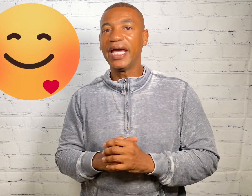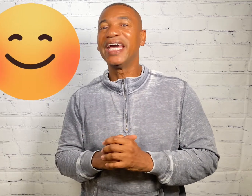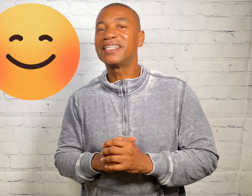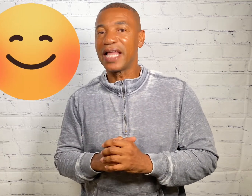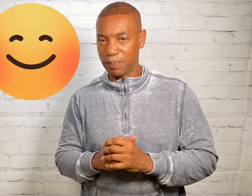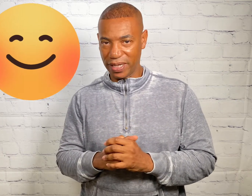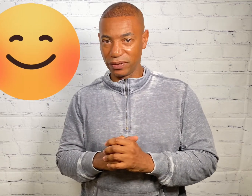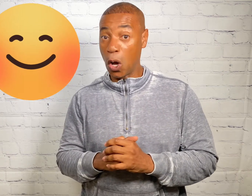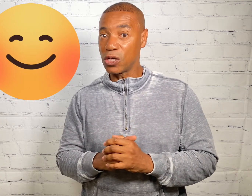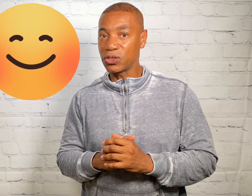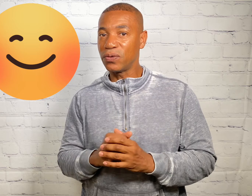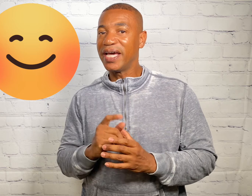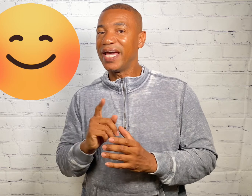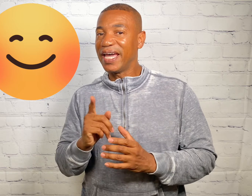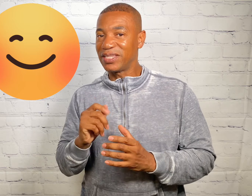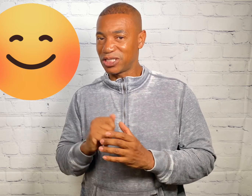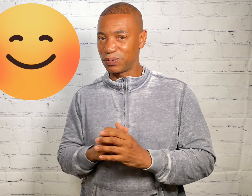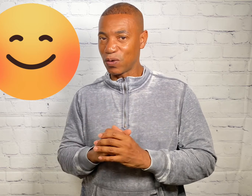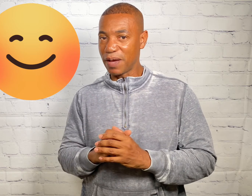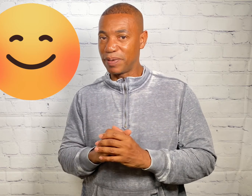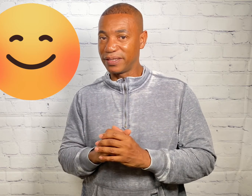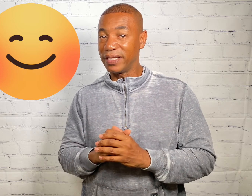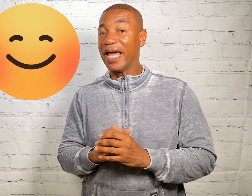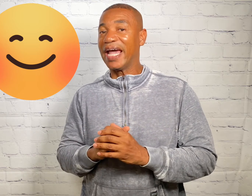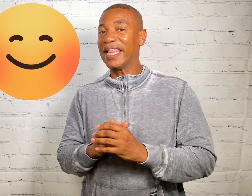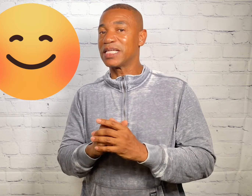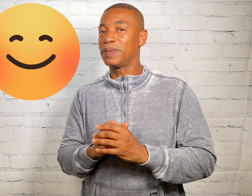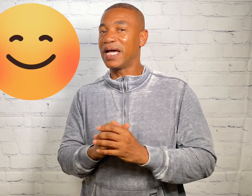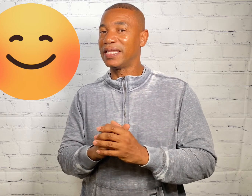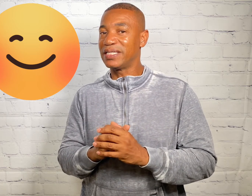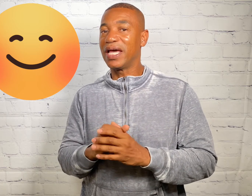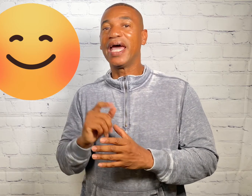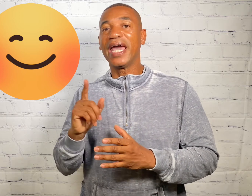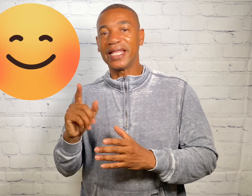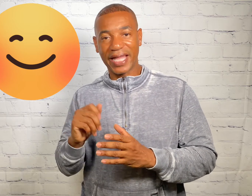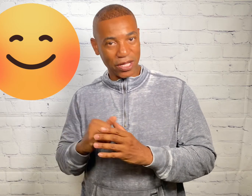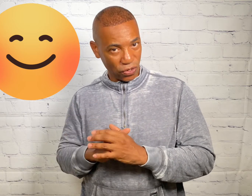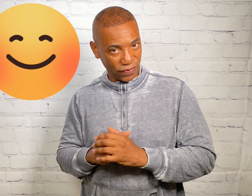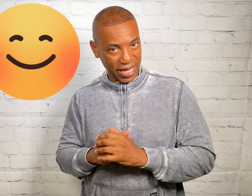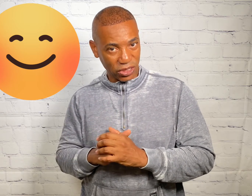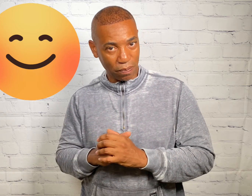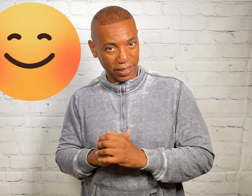Hit the like button. Also, hit the subscribe button. And last but not least, hit that notification button,